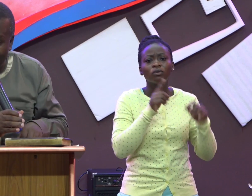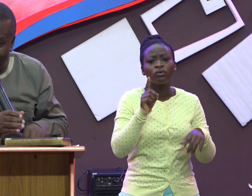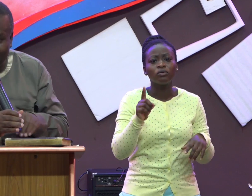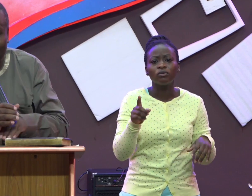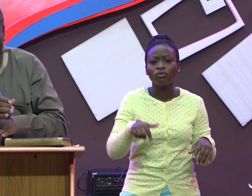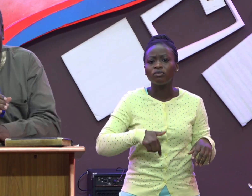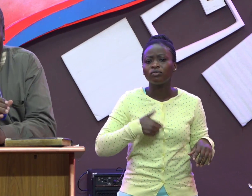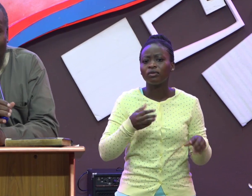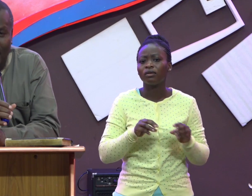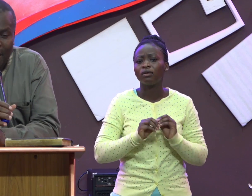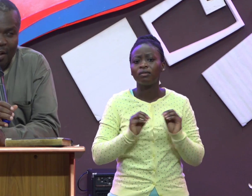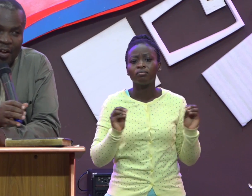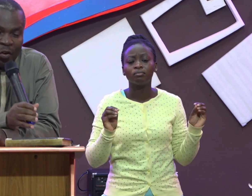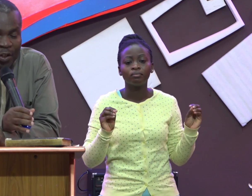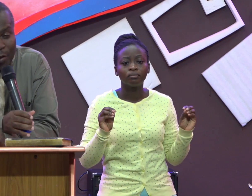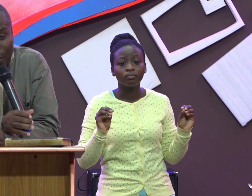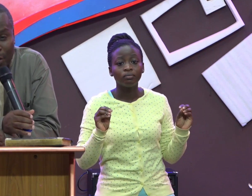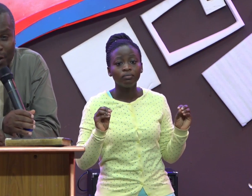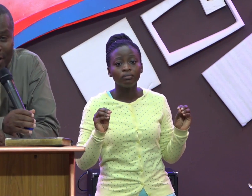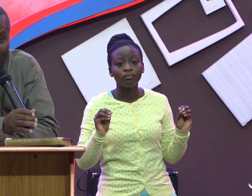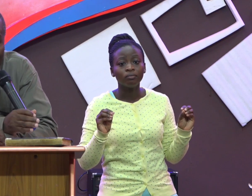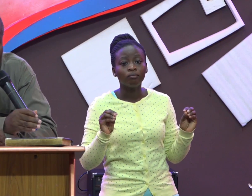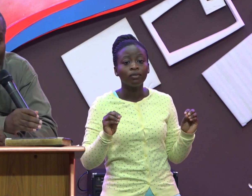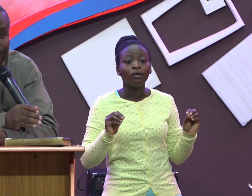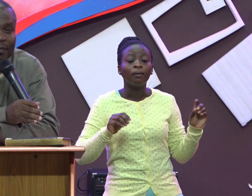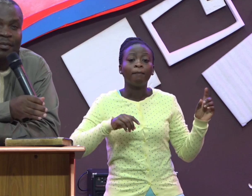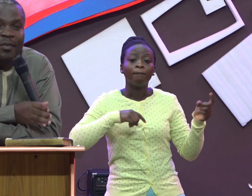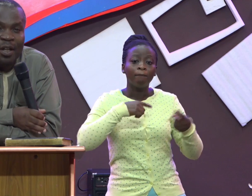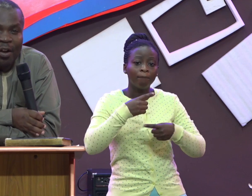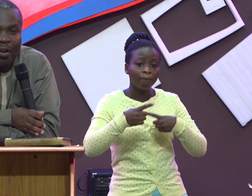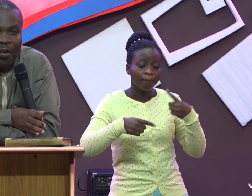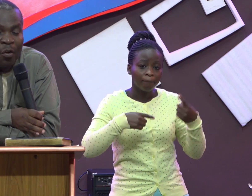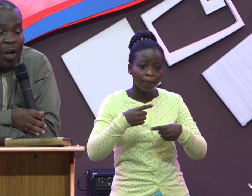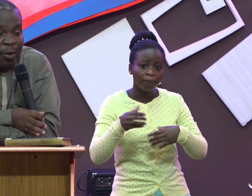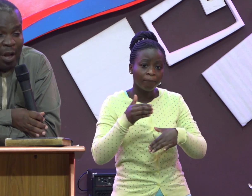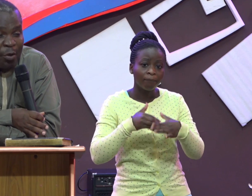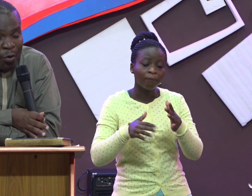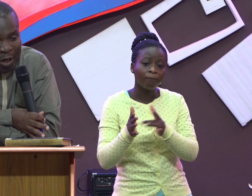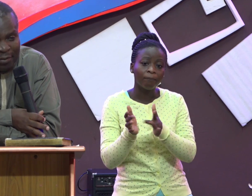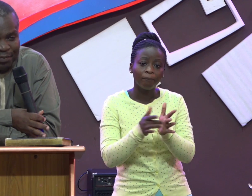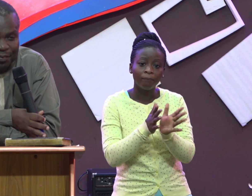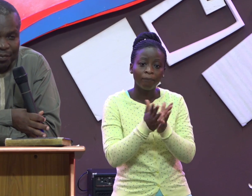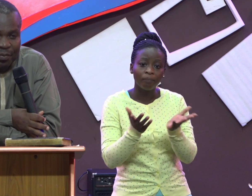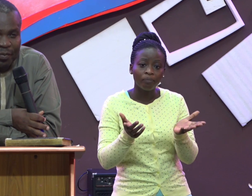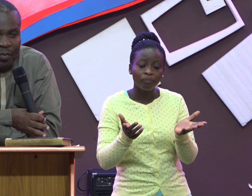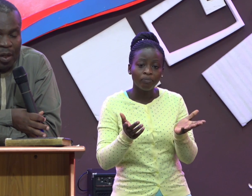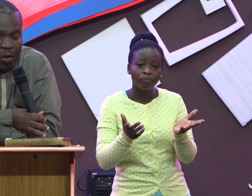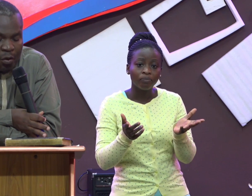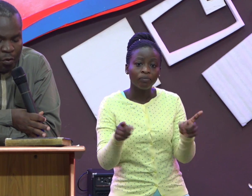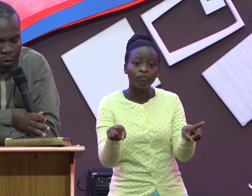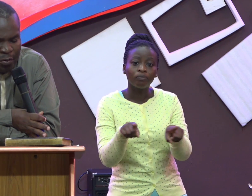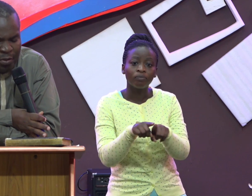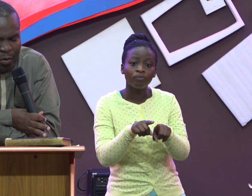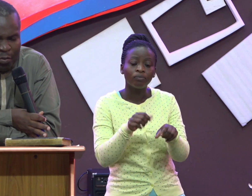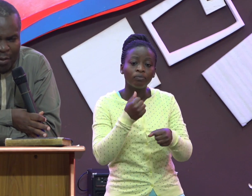obuddo obumala. So always take enough time. Ngo chisoko oli mu chigambo. First of all in the word. Ngokola byonna byokola. When you do all that you're